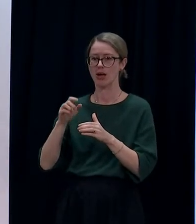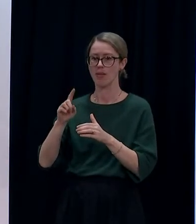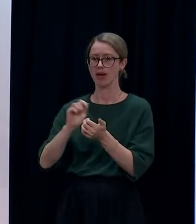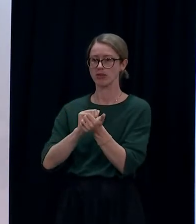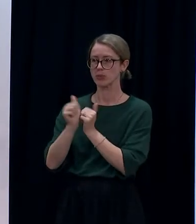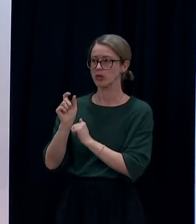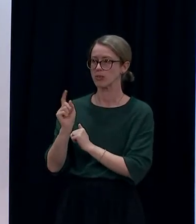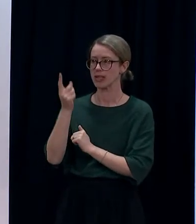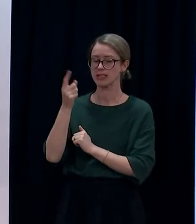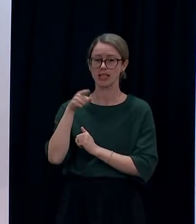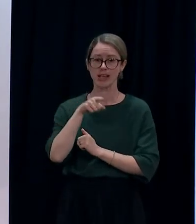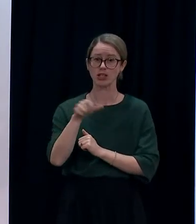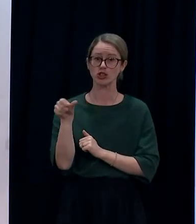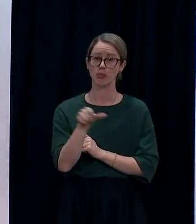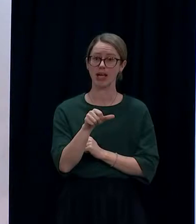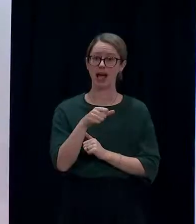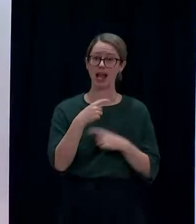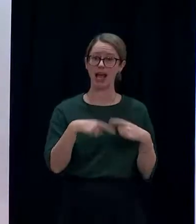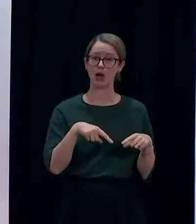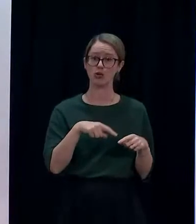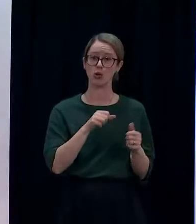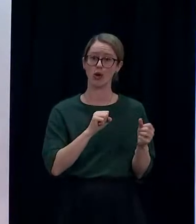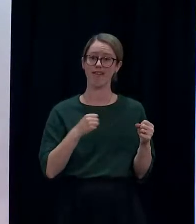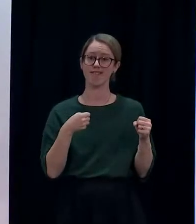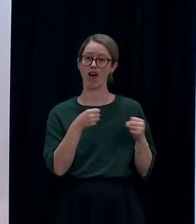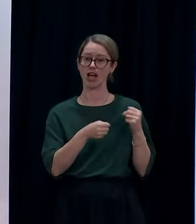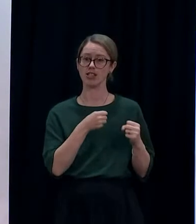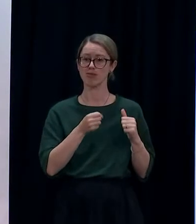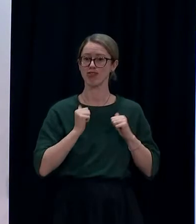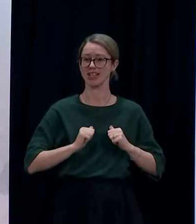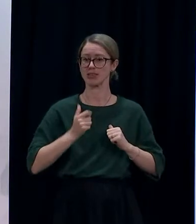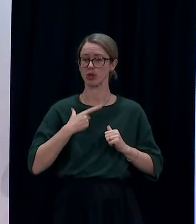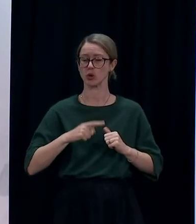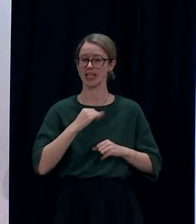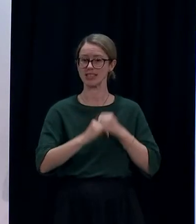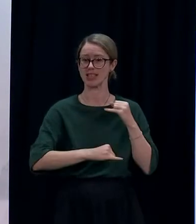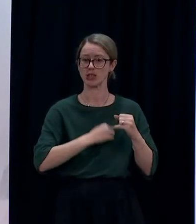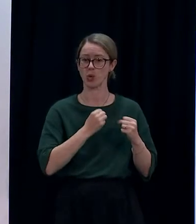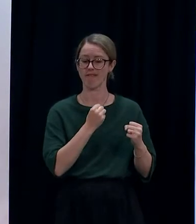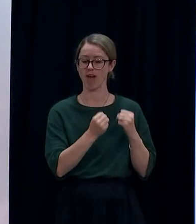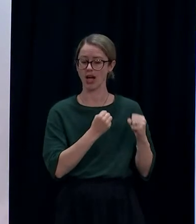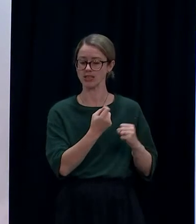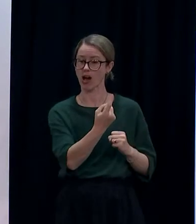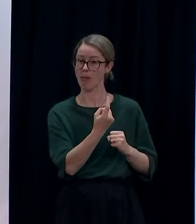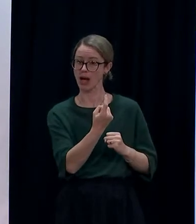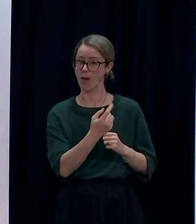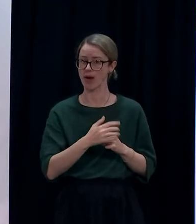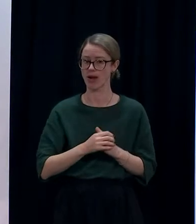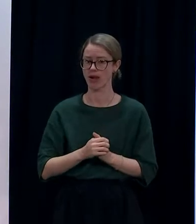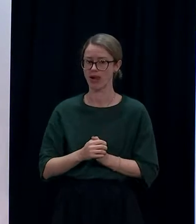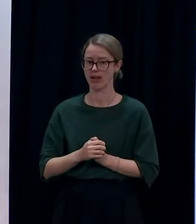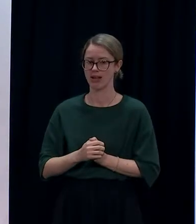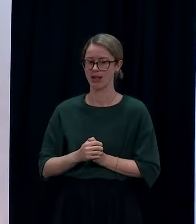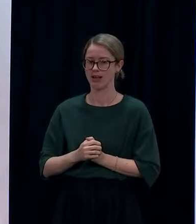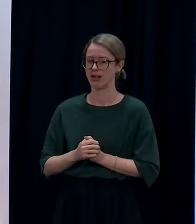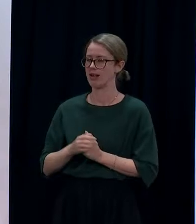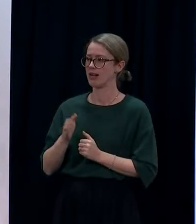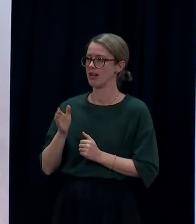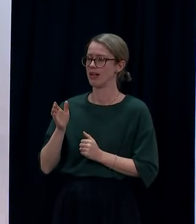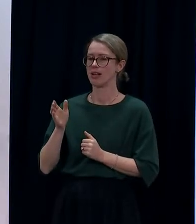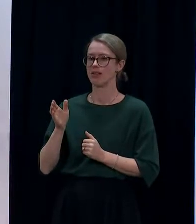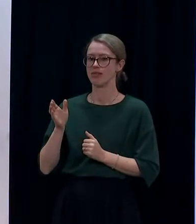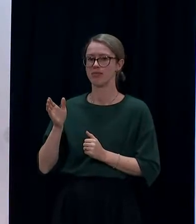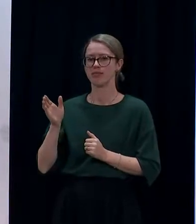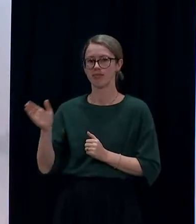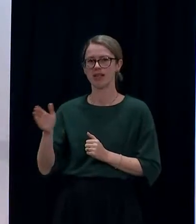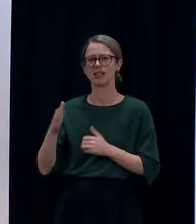band because have got an international fight coming up in 3 weeks? Look, it is so important that everyone in the Auckland area sticks to